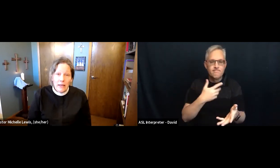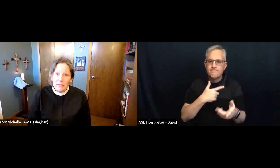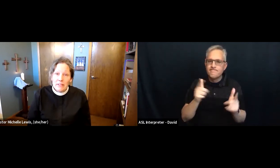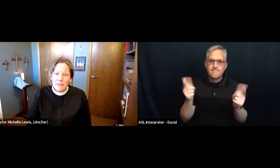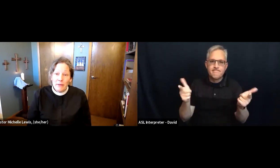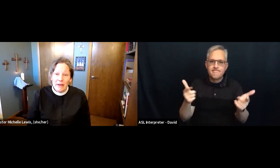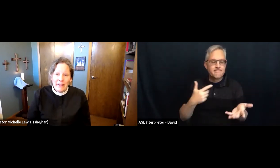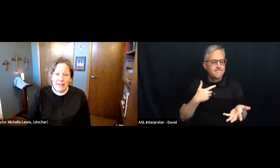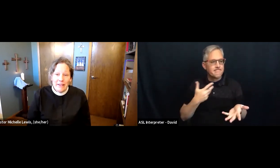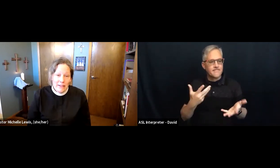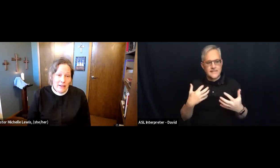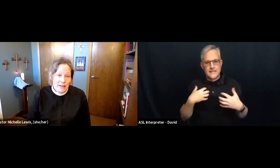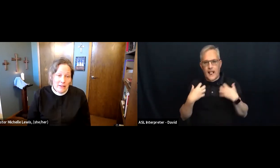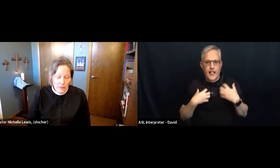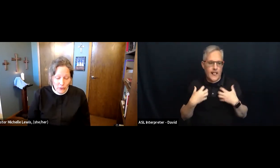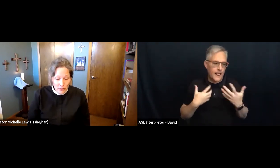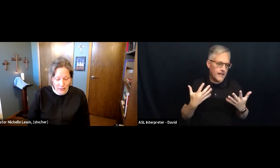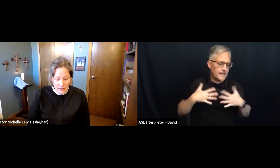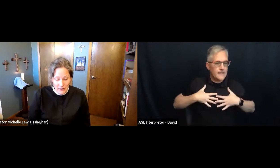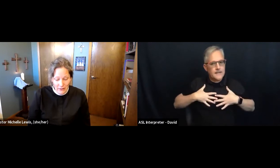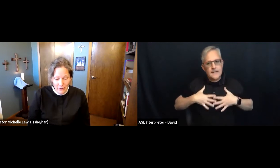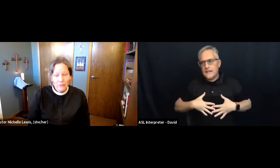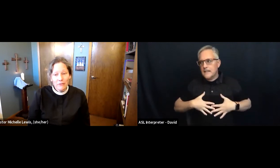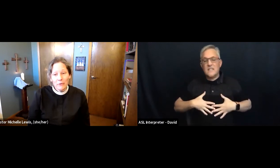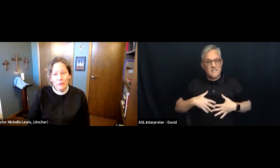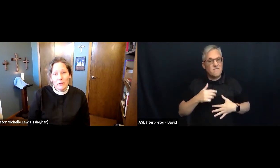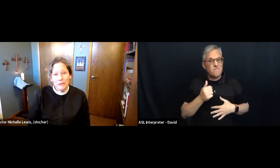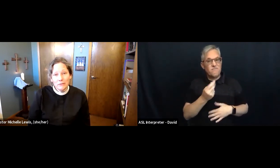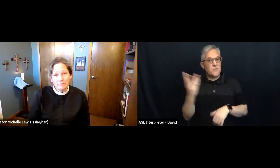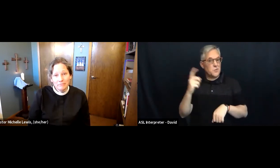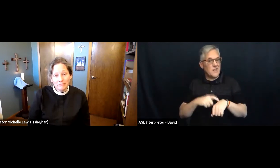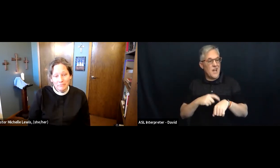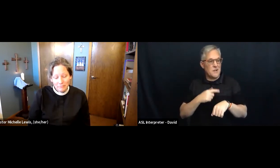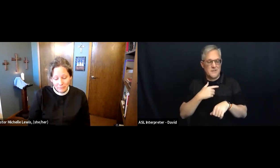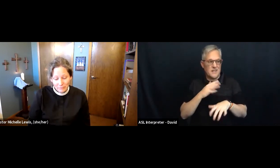to climb into my bed and retreat from the world.